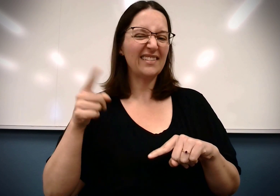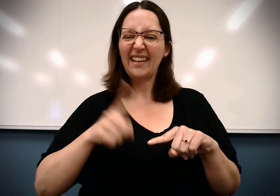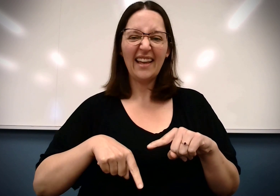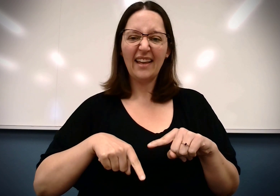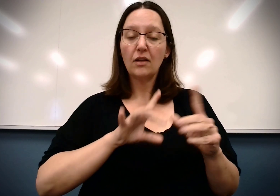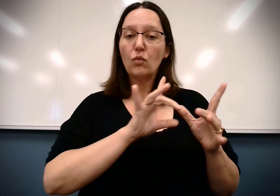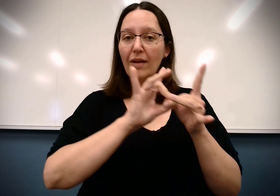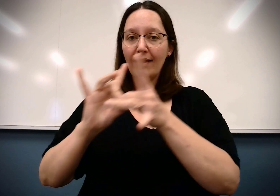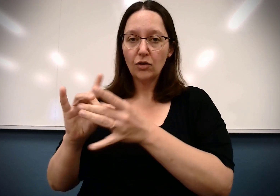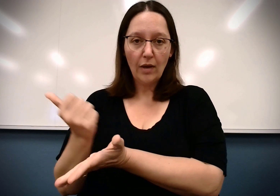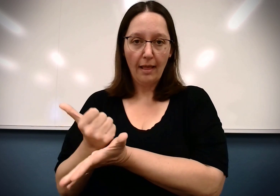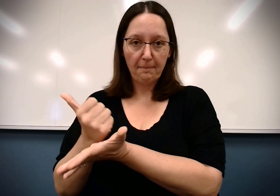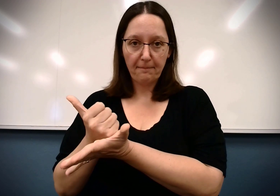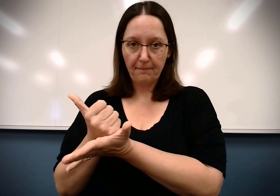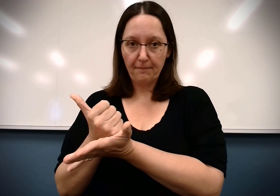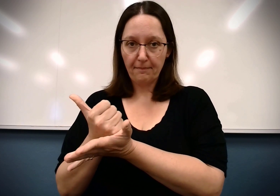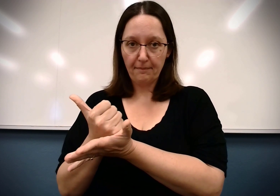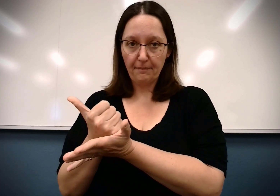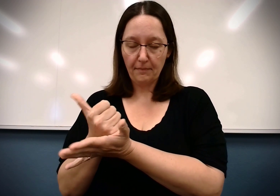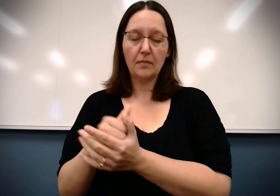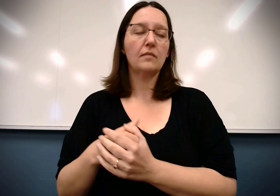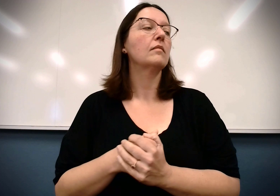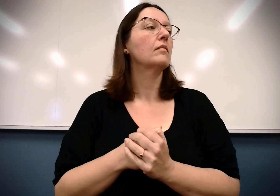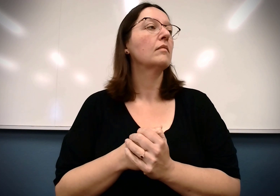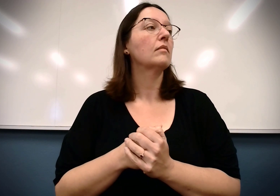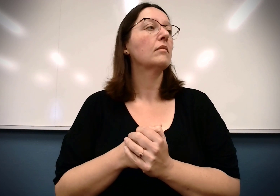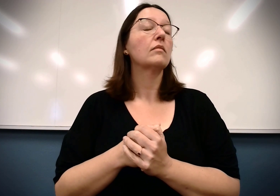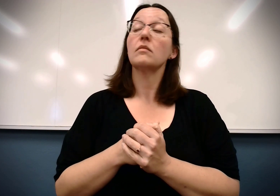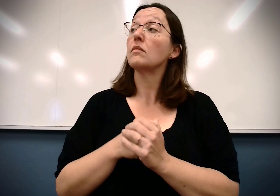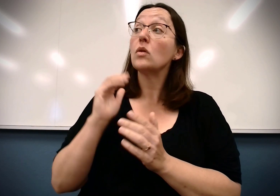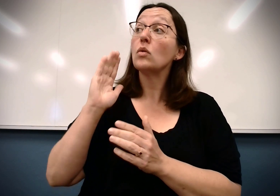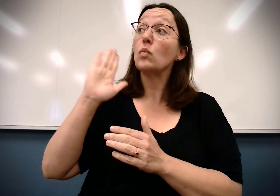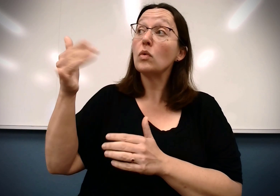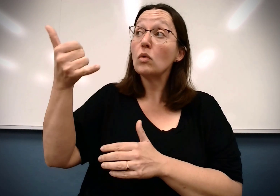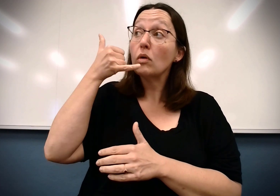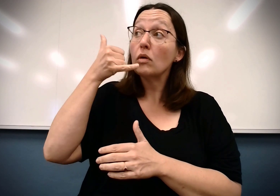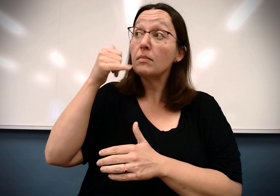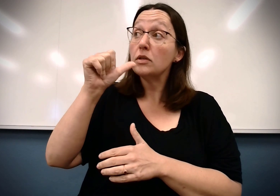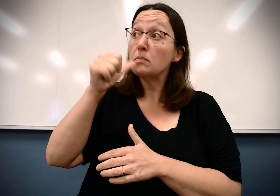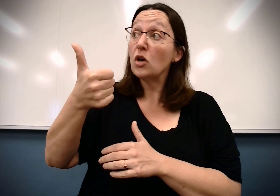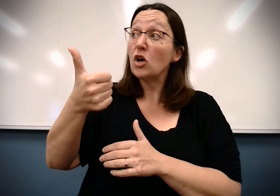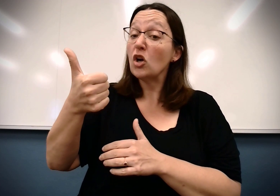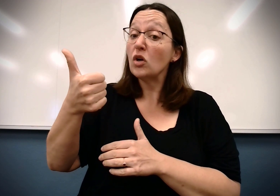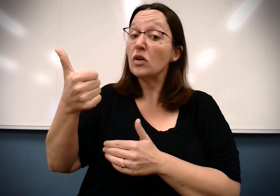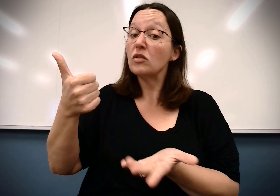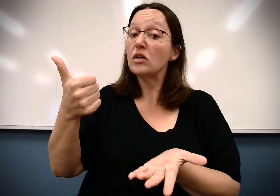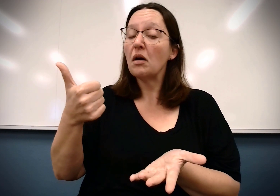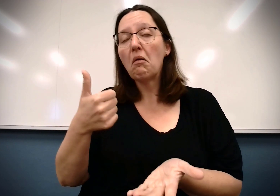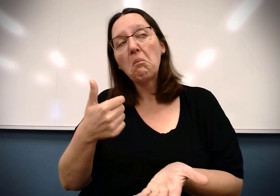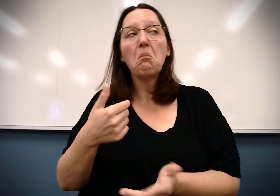this can't is related to the helping, right? Even though you're not signing help. Will you call me tomorrow?